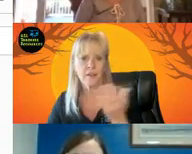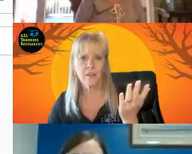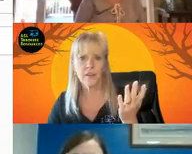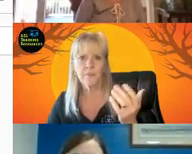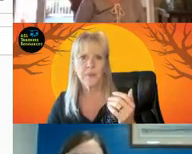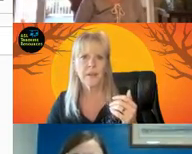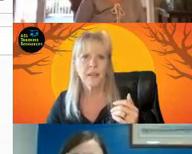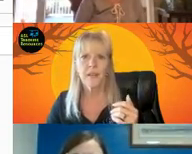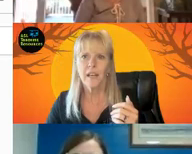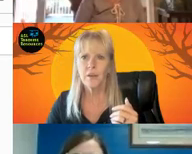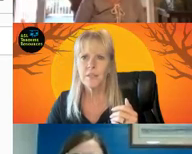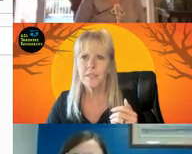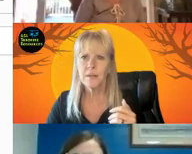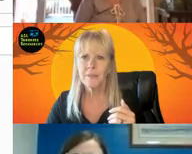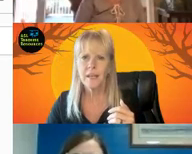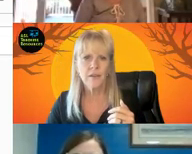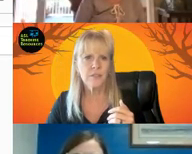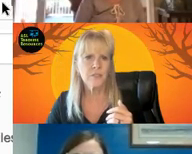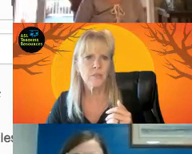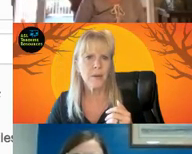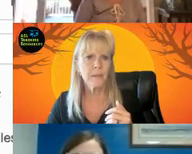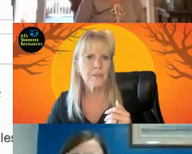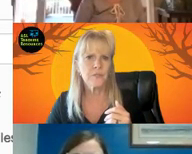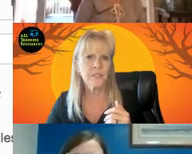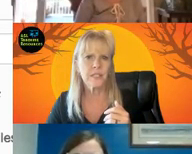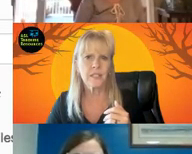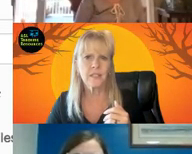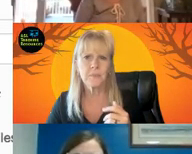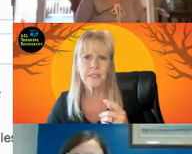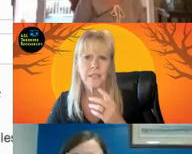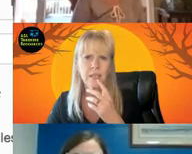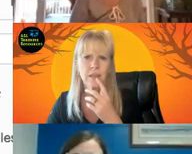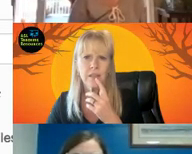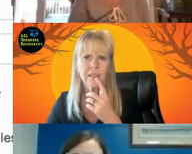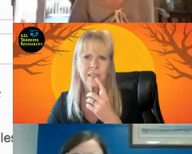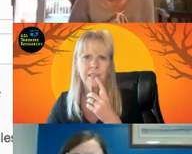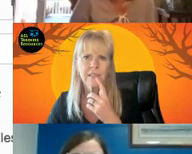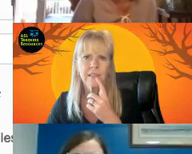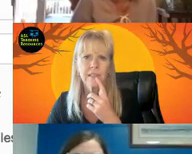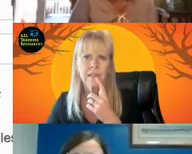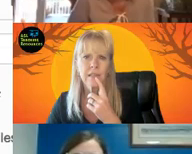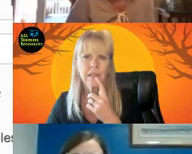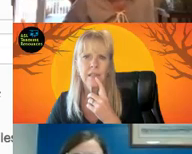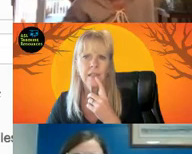And there you go. Here is something else too you might be interested in. Let me see here.